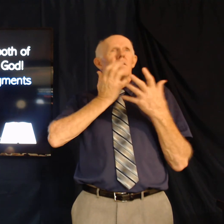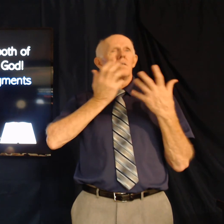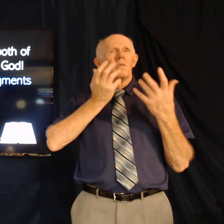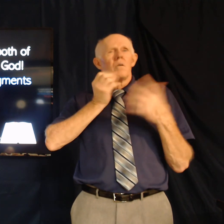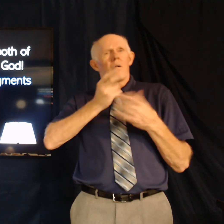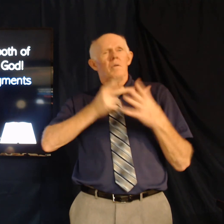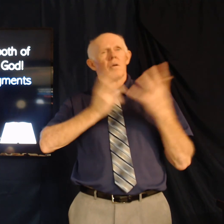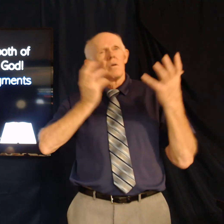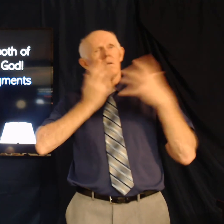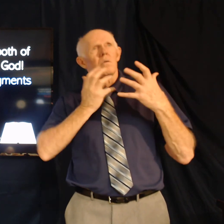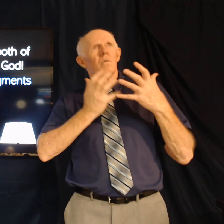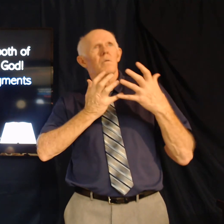oh, the depth